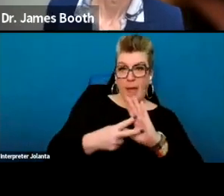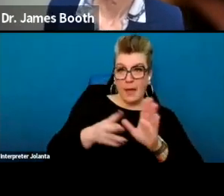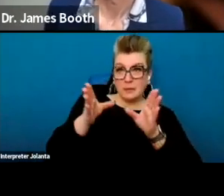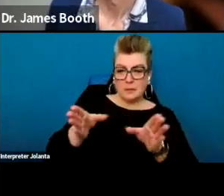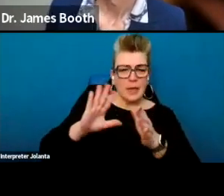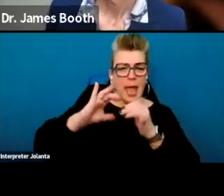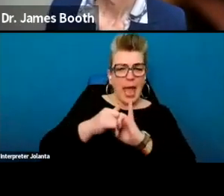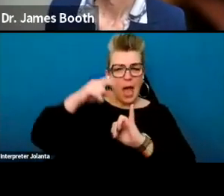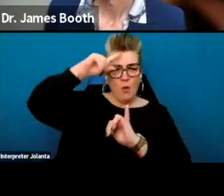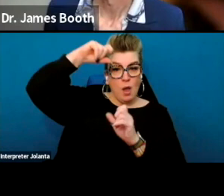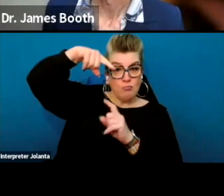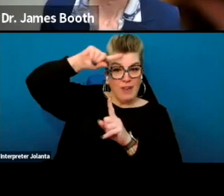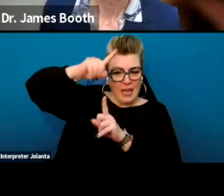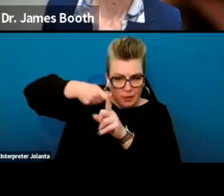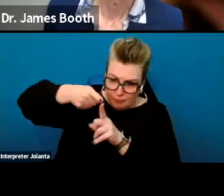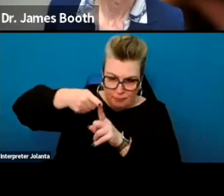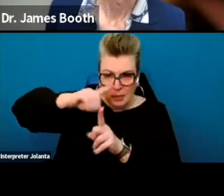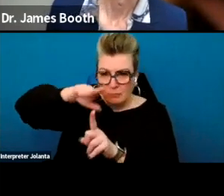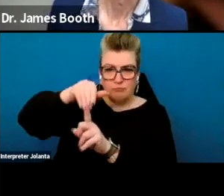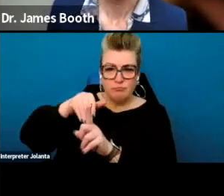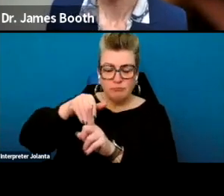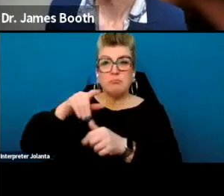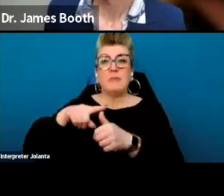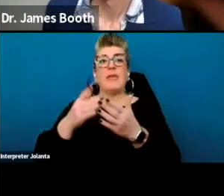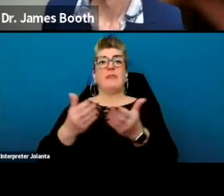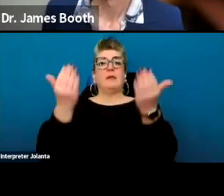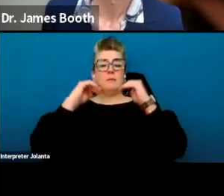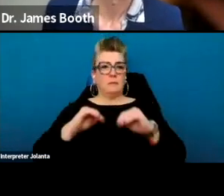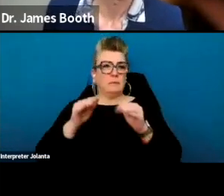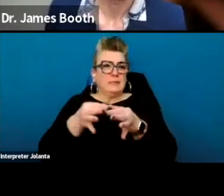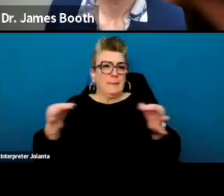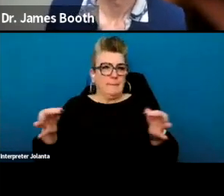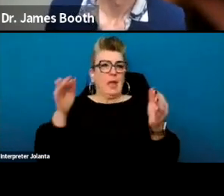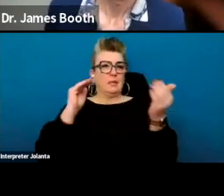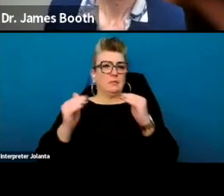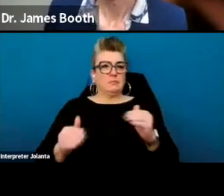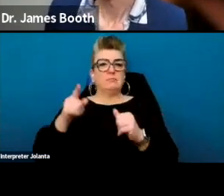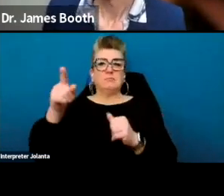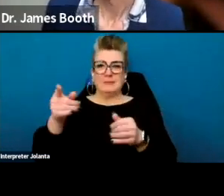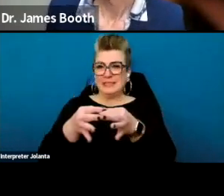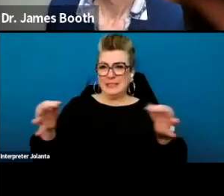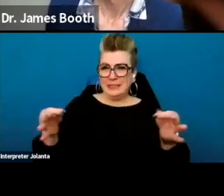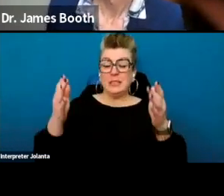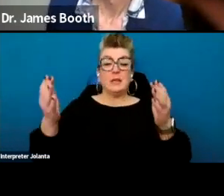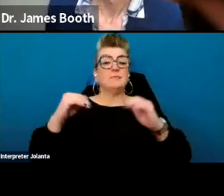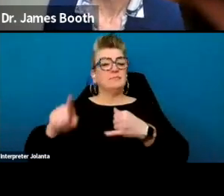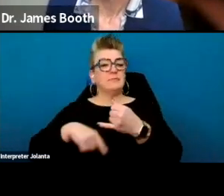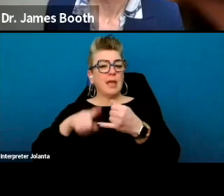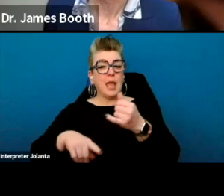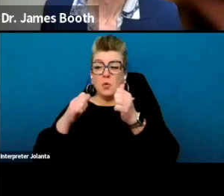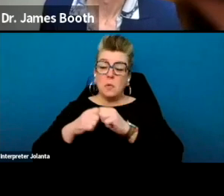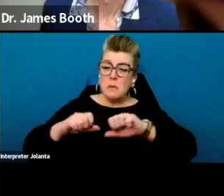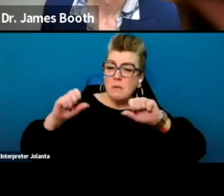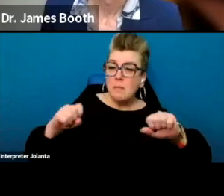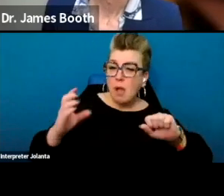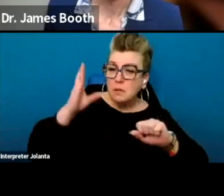specialization, and then talking about semantic versus syntax specialization, and then end up with some